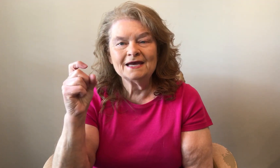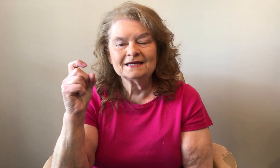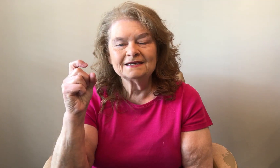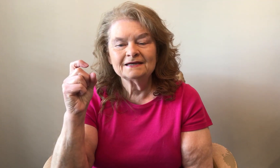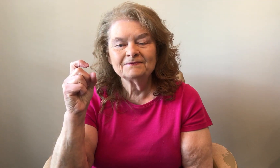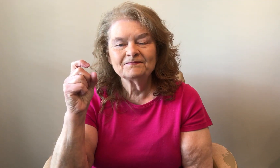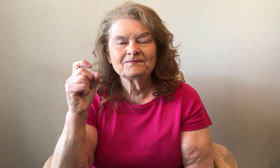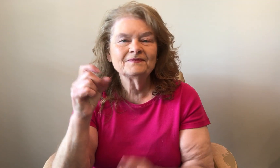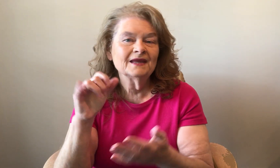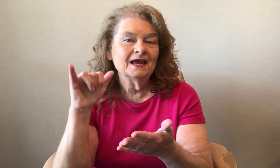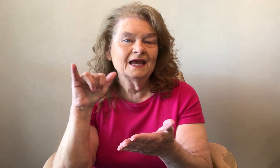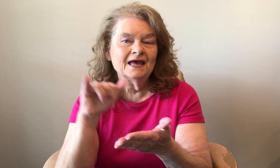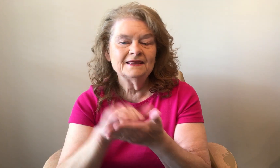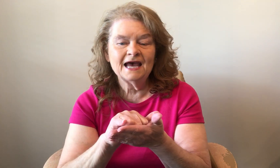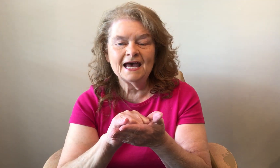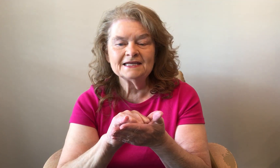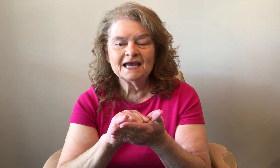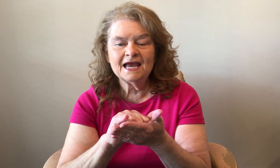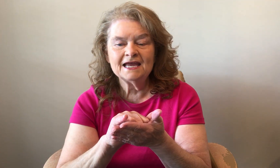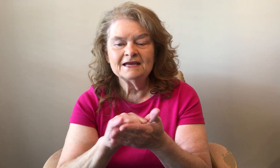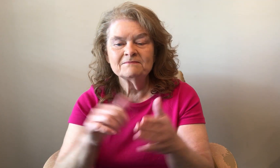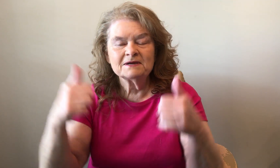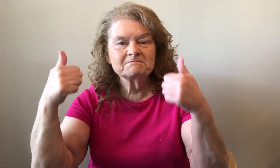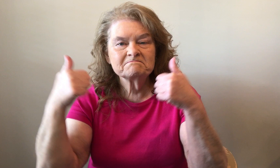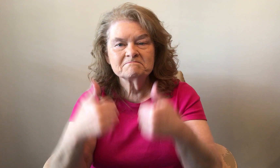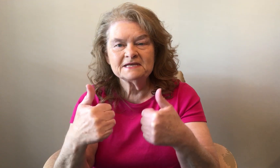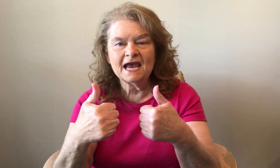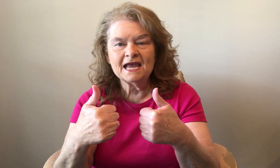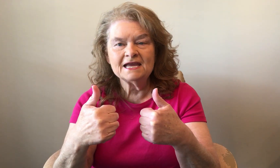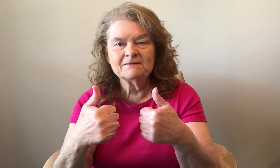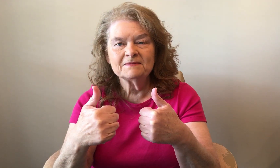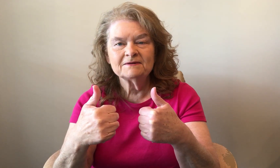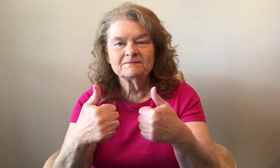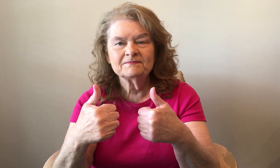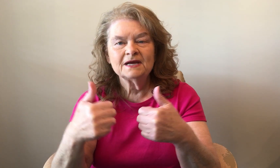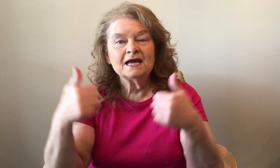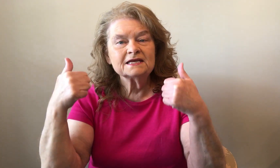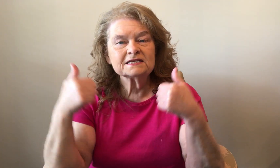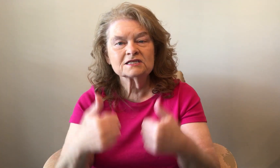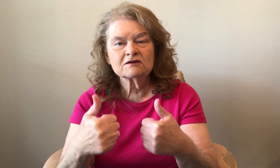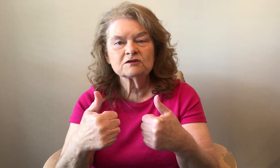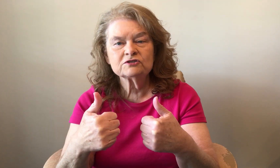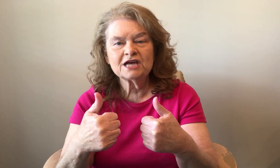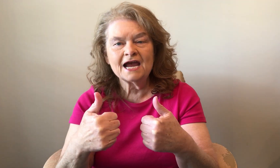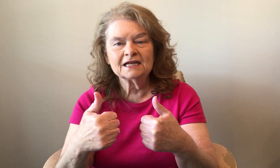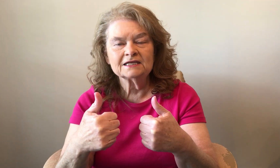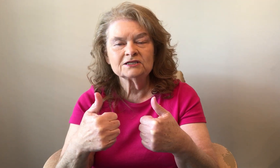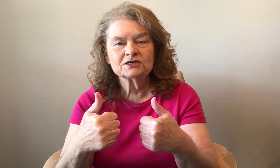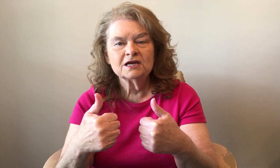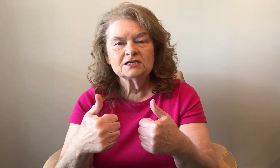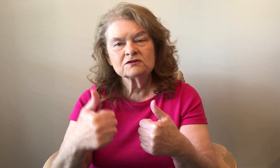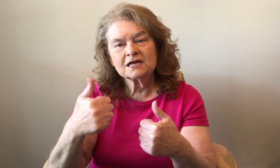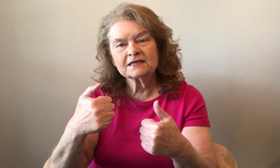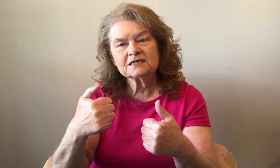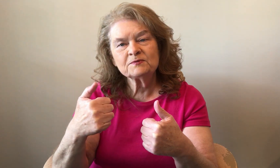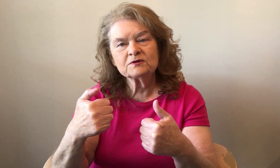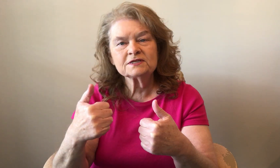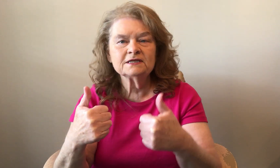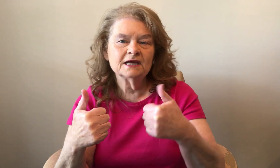win. That game, game. This is also challenge. So it's like this person and